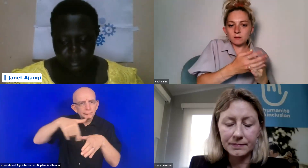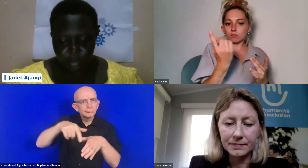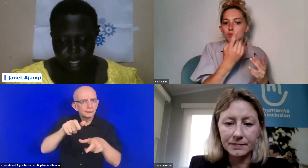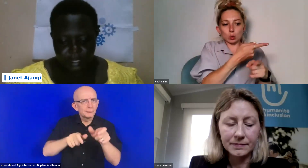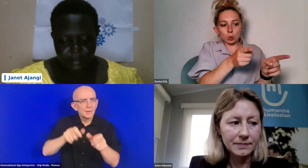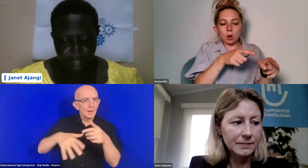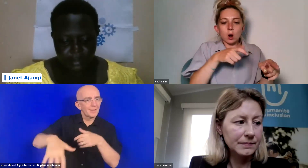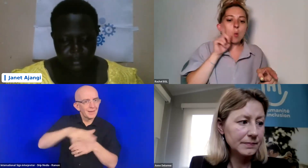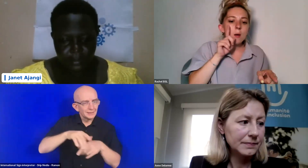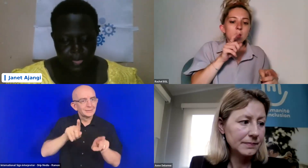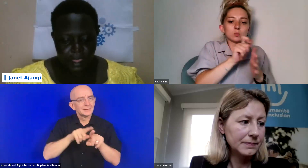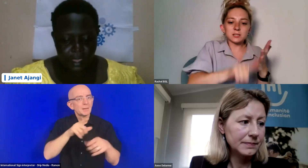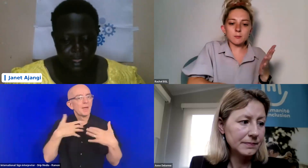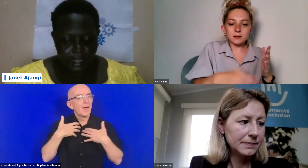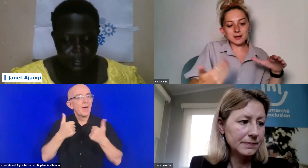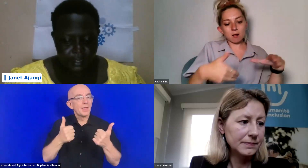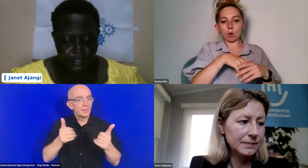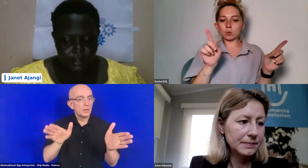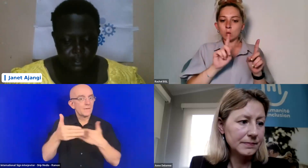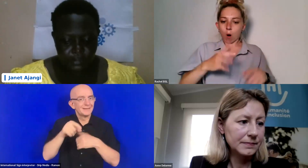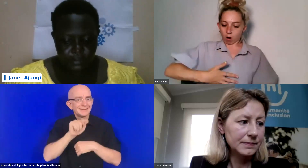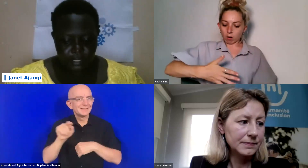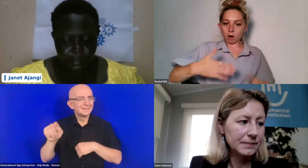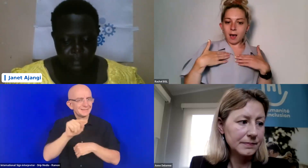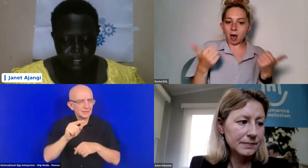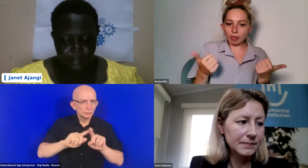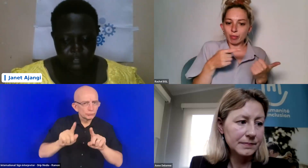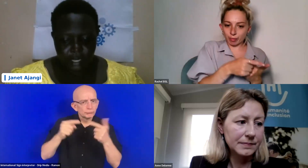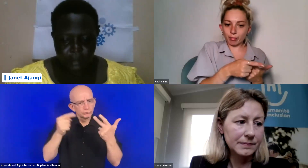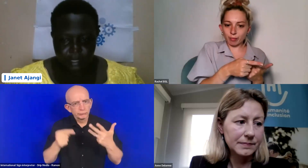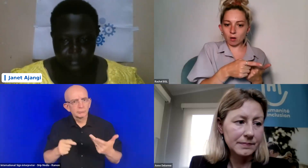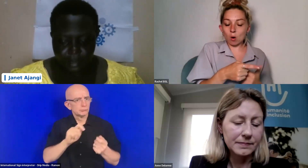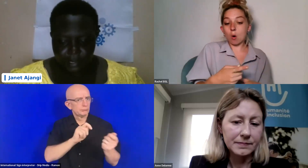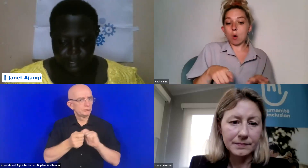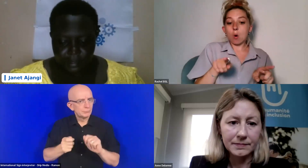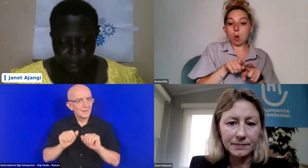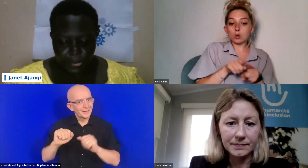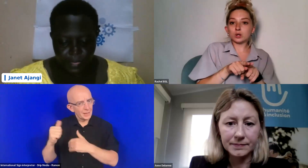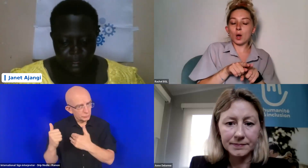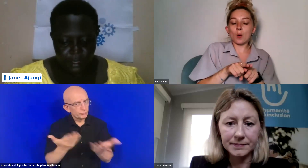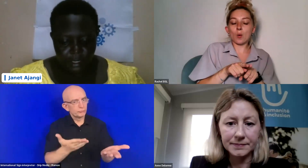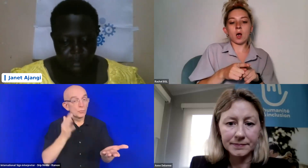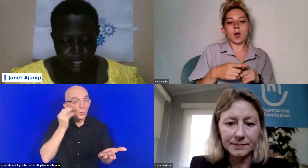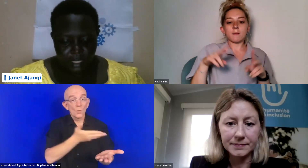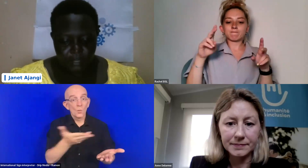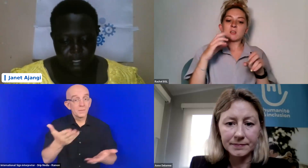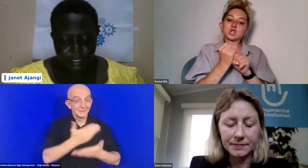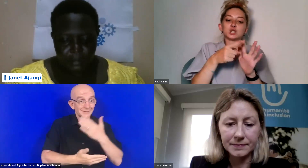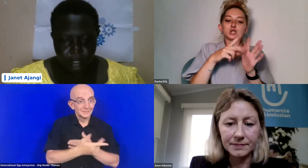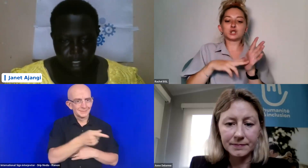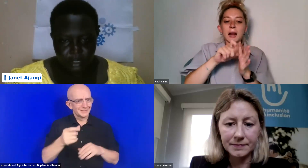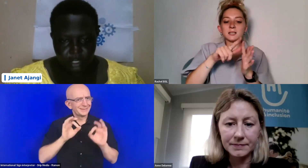including reproductive health. And this is also for survivors of gender-based violence. LIDWA has